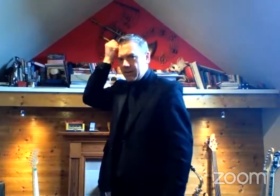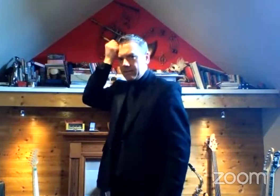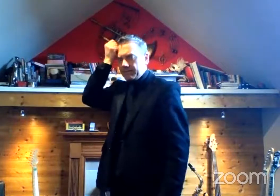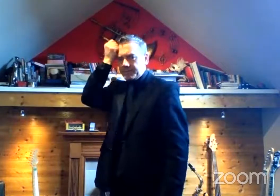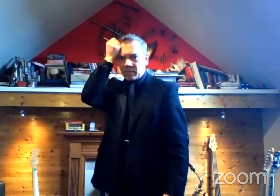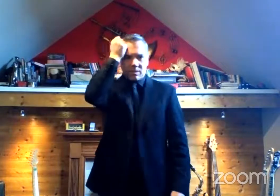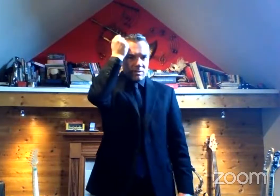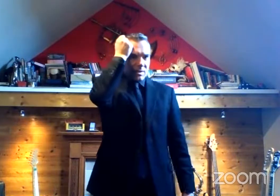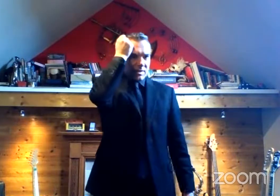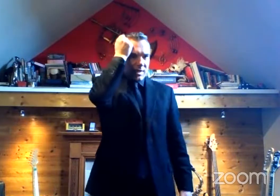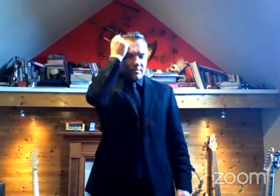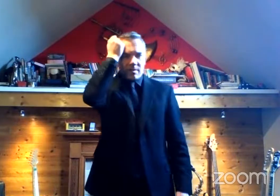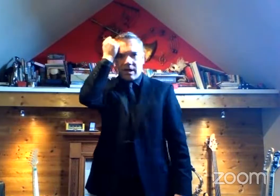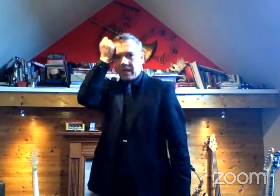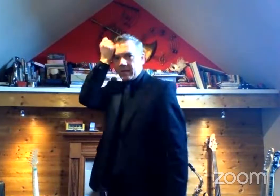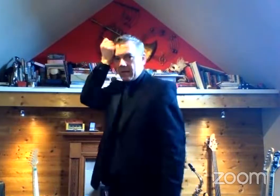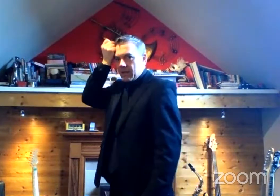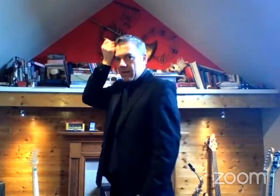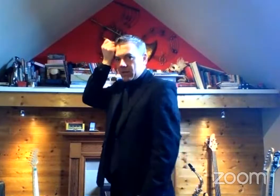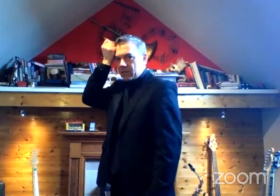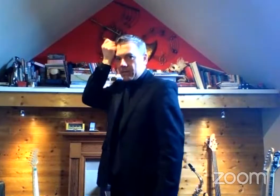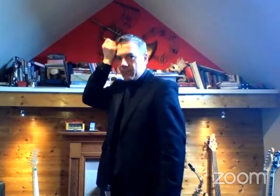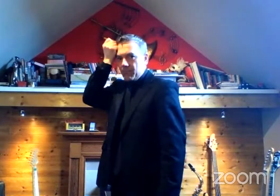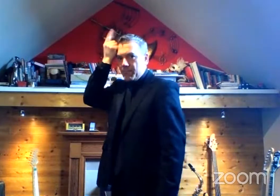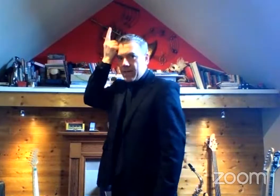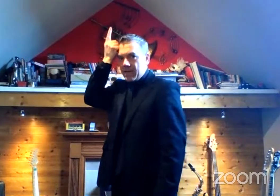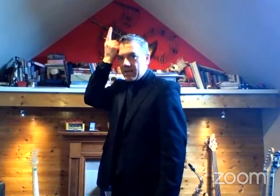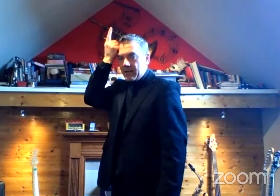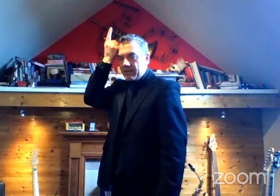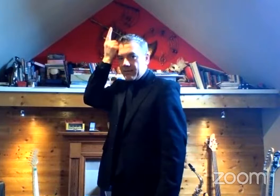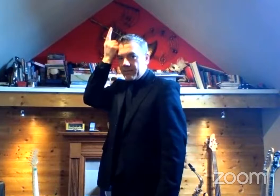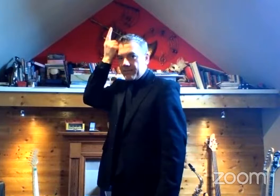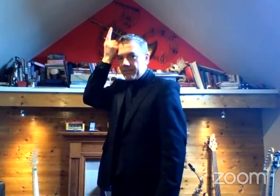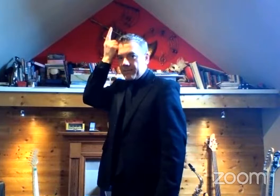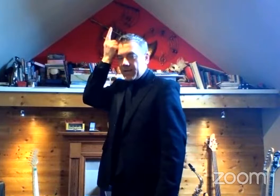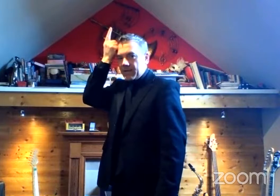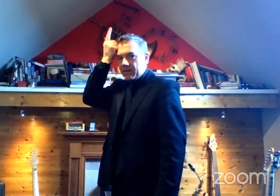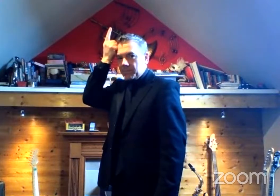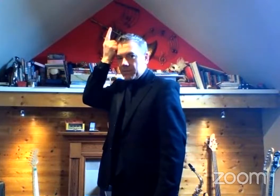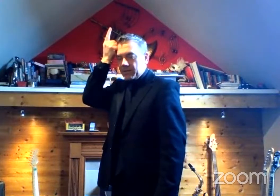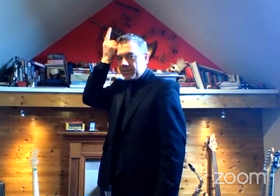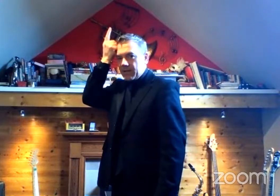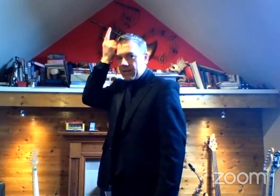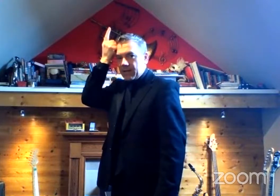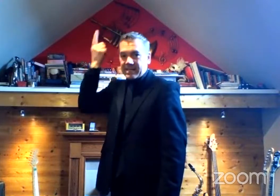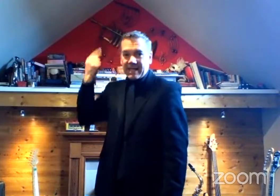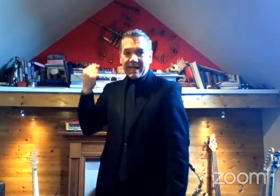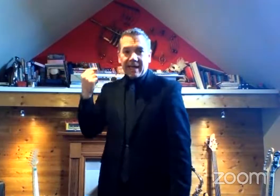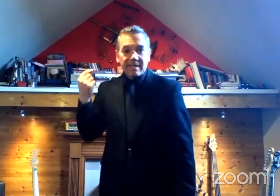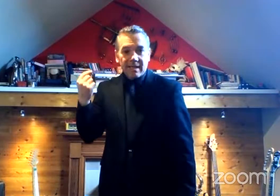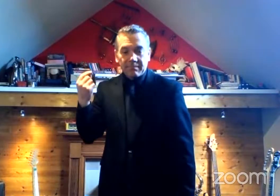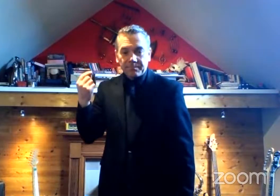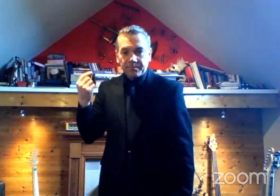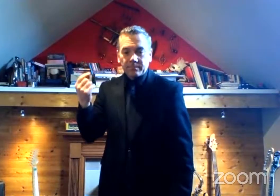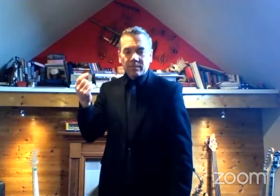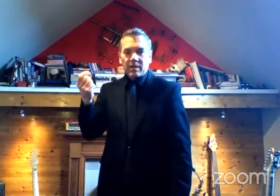there, to just to the side of your eye, and just ding, flick up your finger like that. It's like an idea,